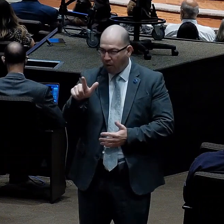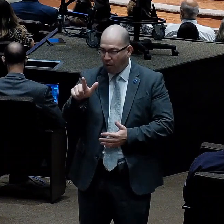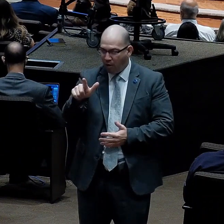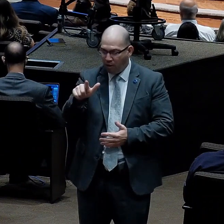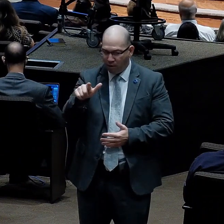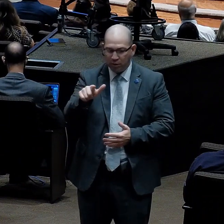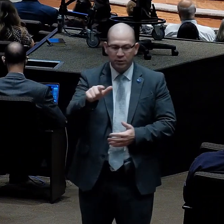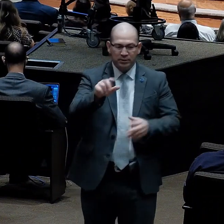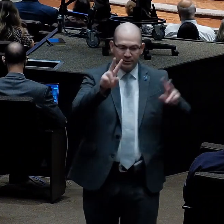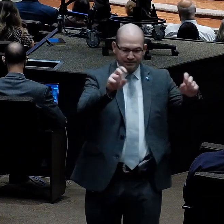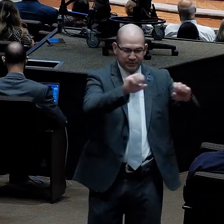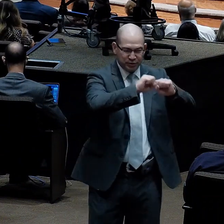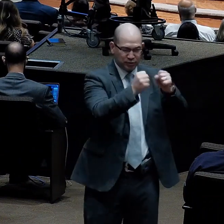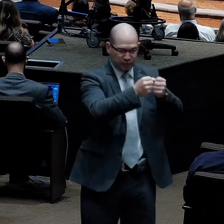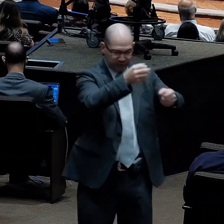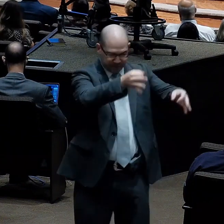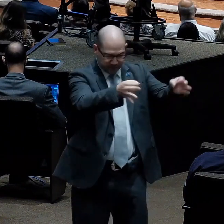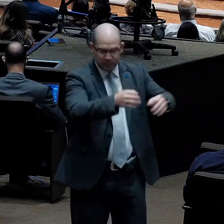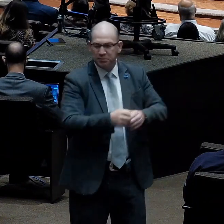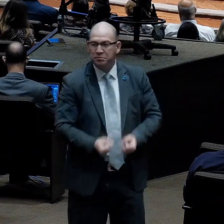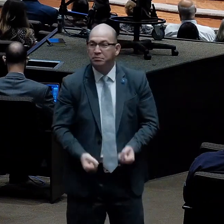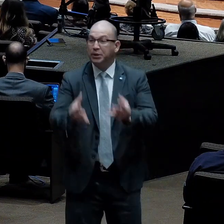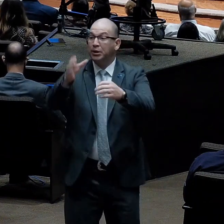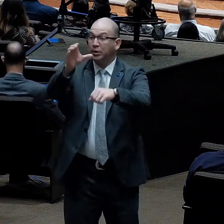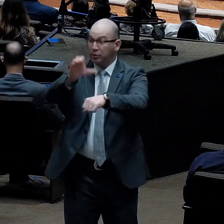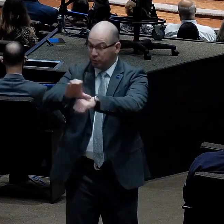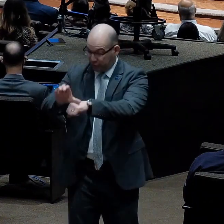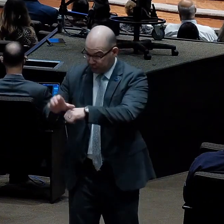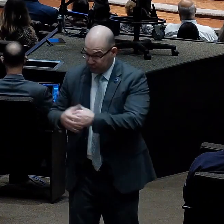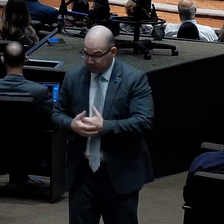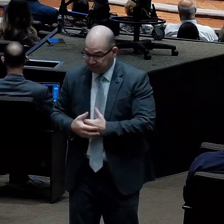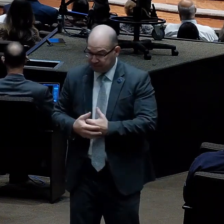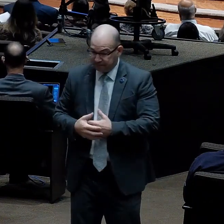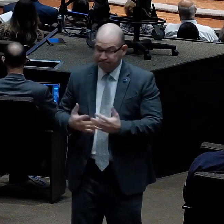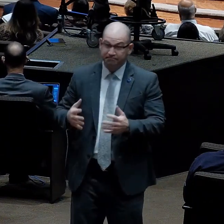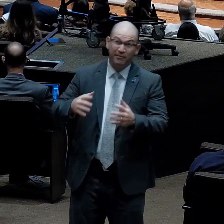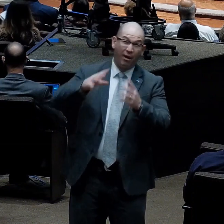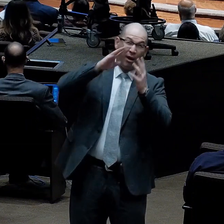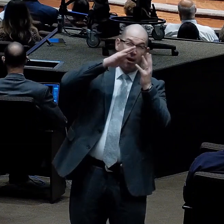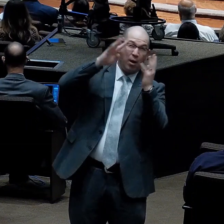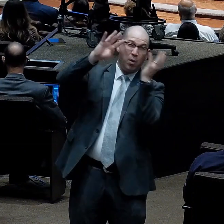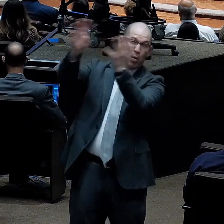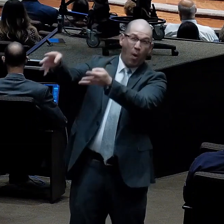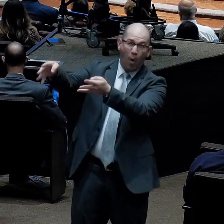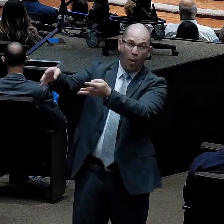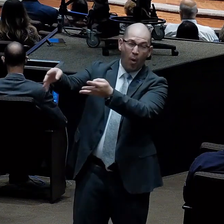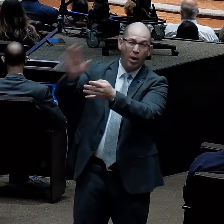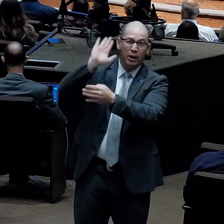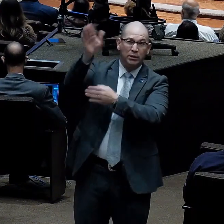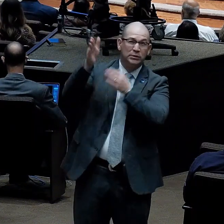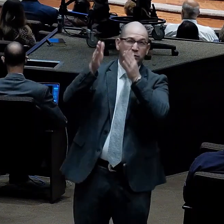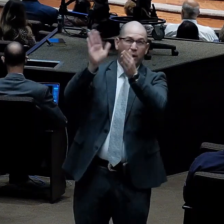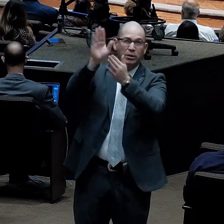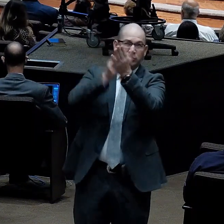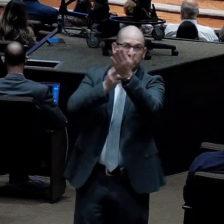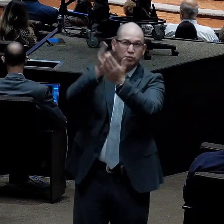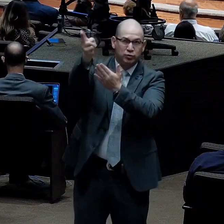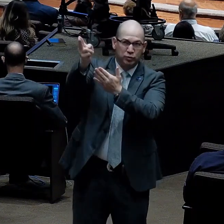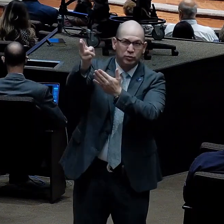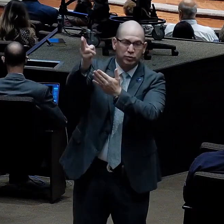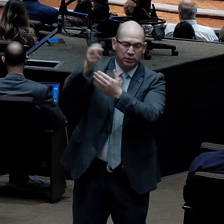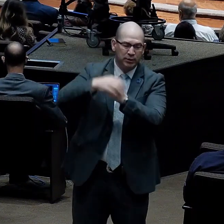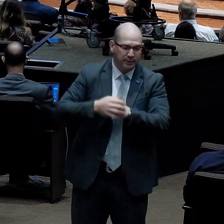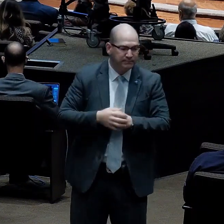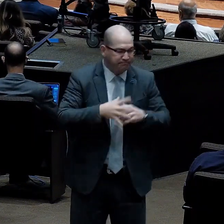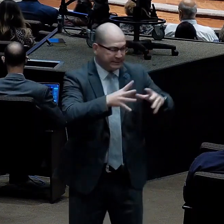justice. These churches that are actually taking the vernacular, the verbiage of the social justice movement, they're